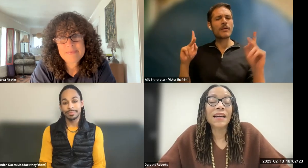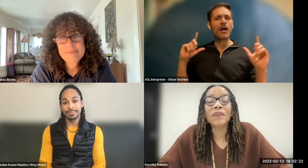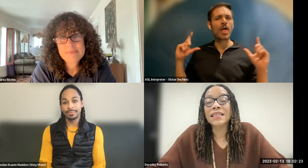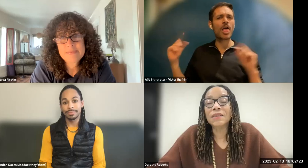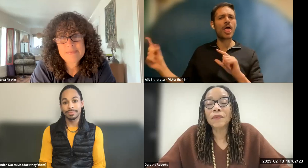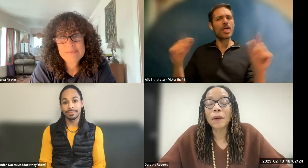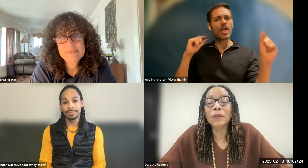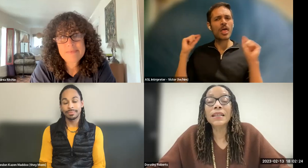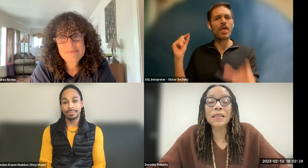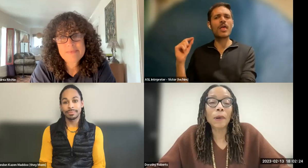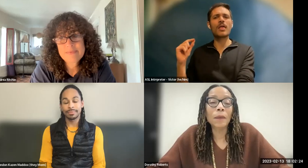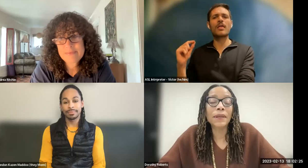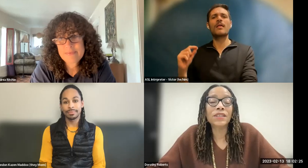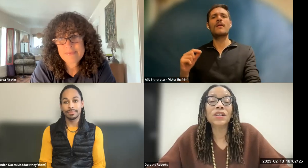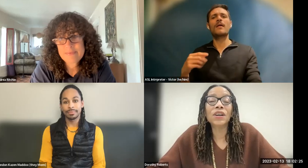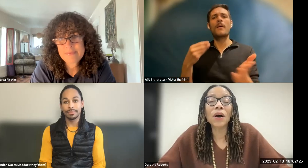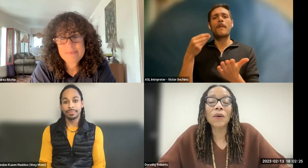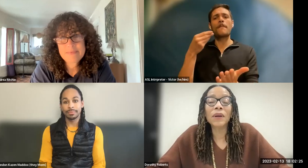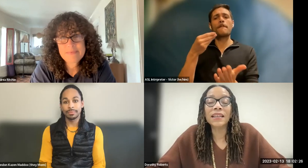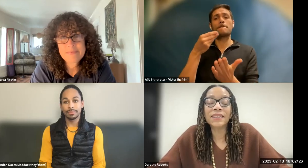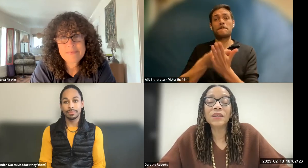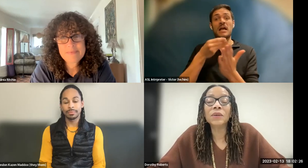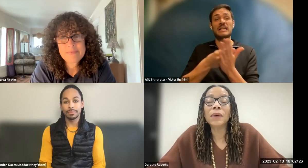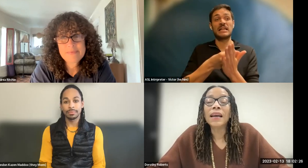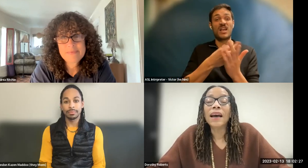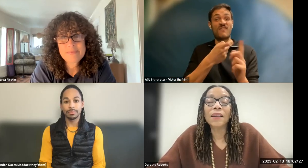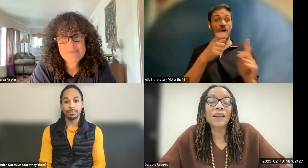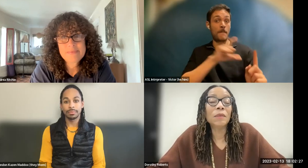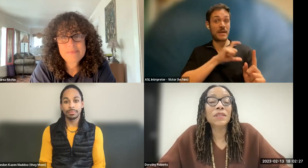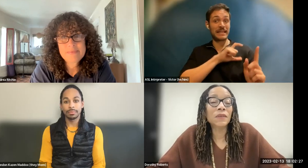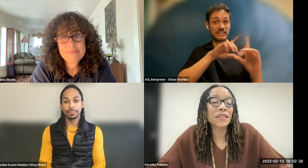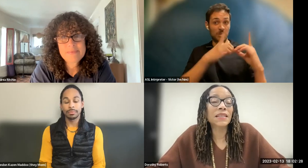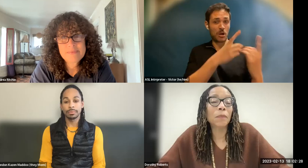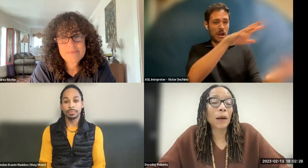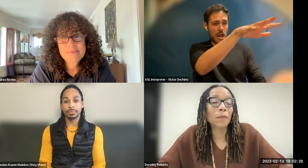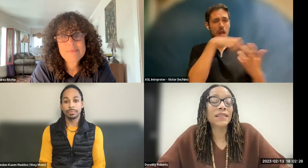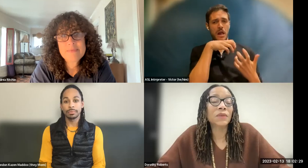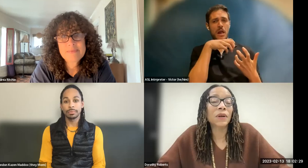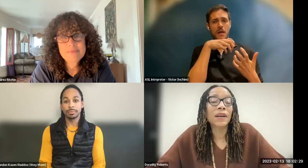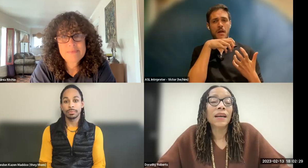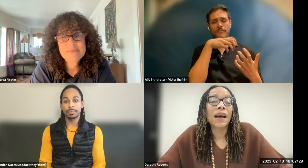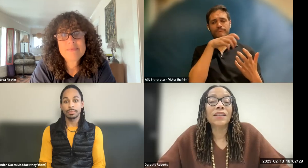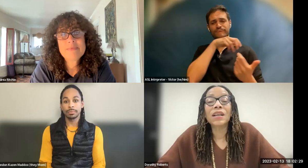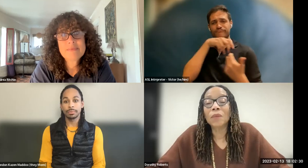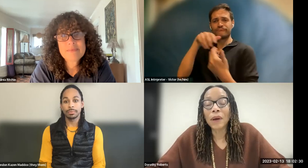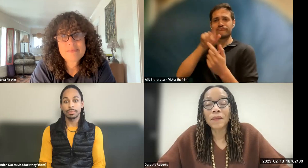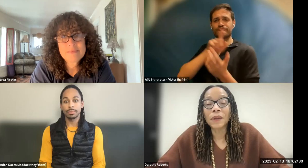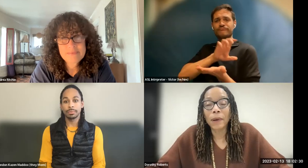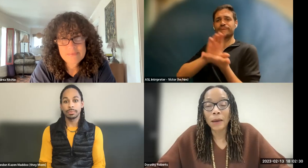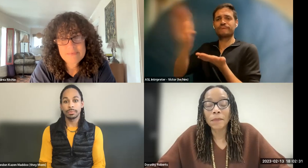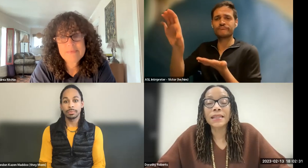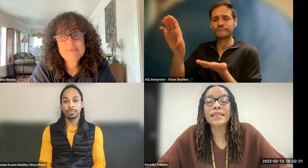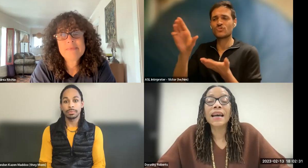money divested from police departments should go into health and human services departments or child